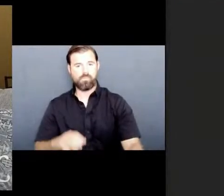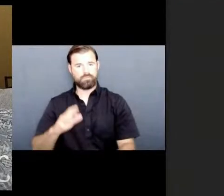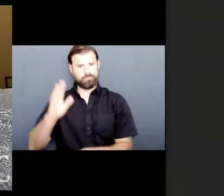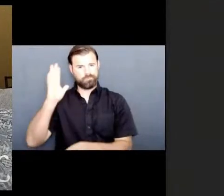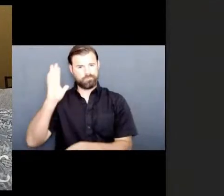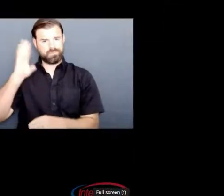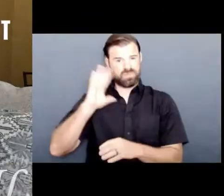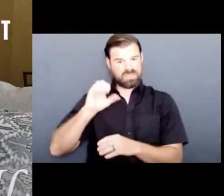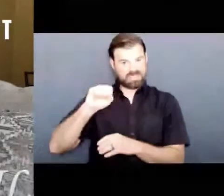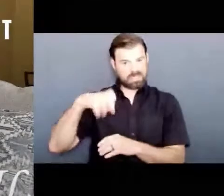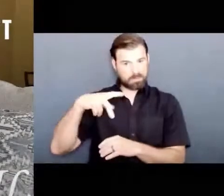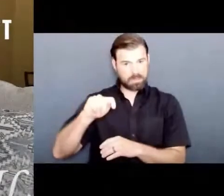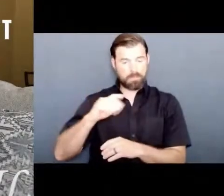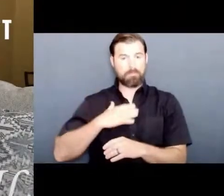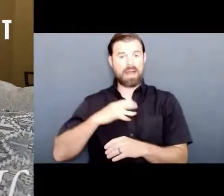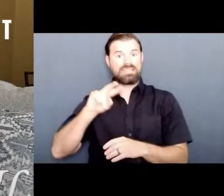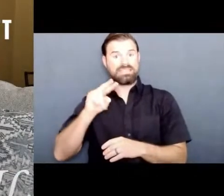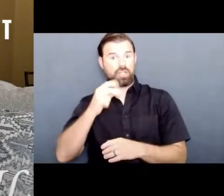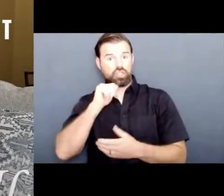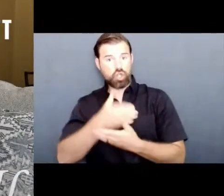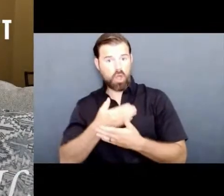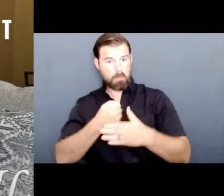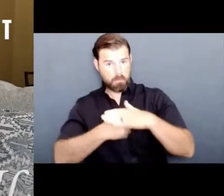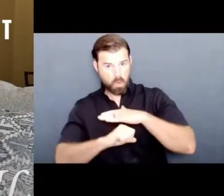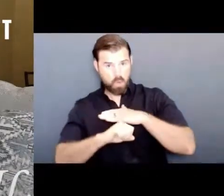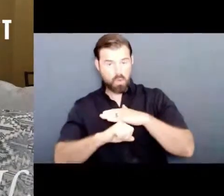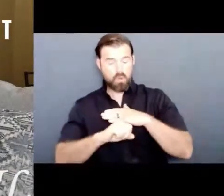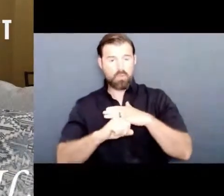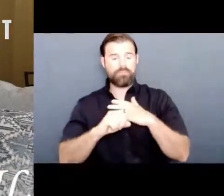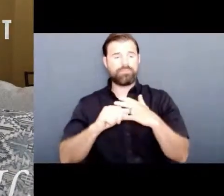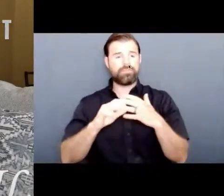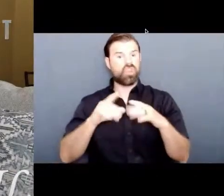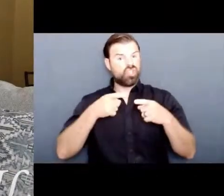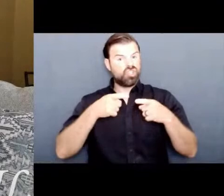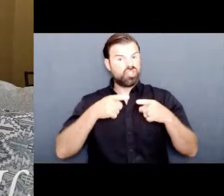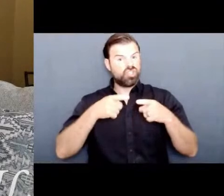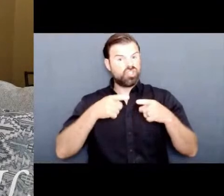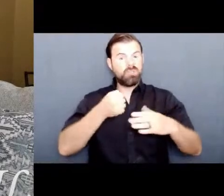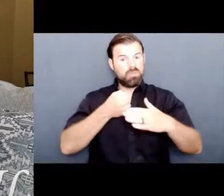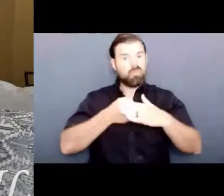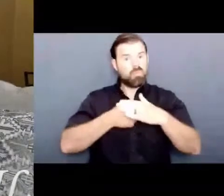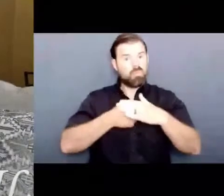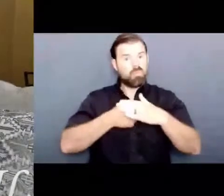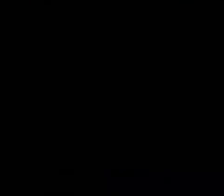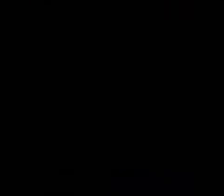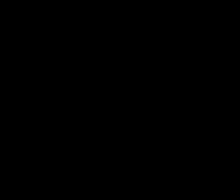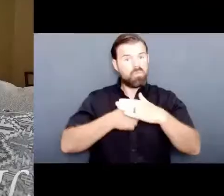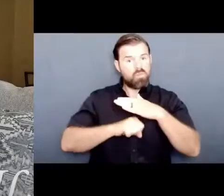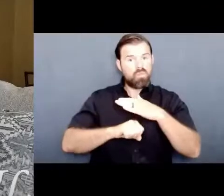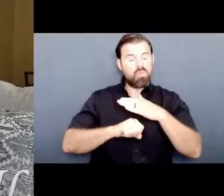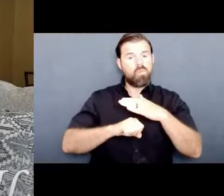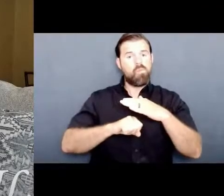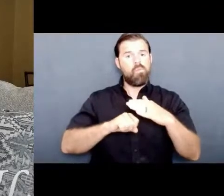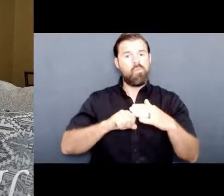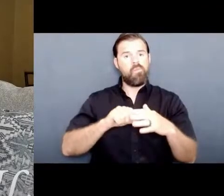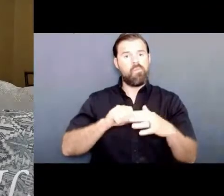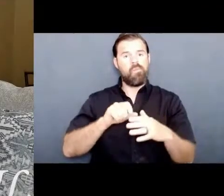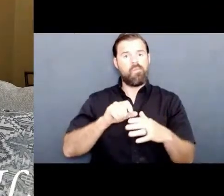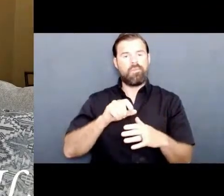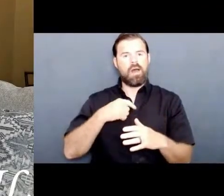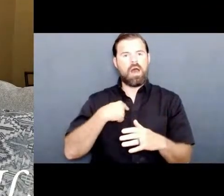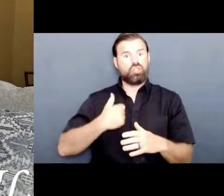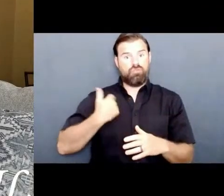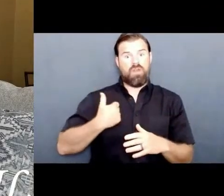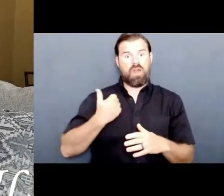In September, my second daughter was born, and during labor, I survived